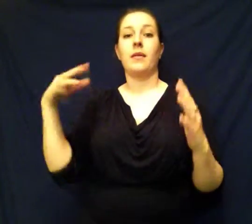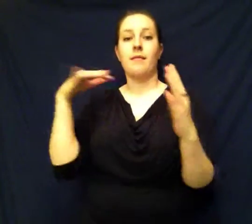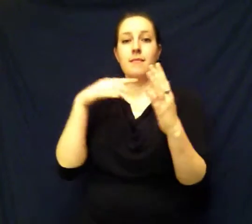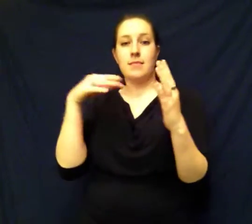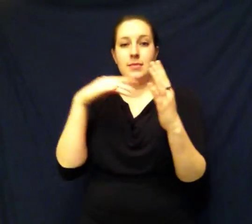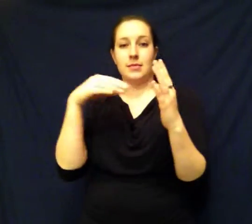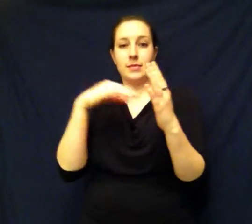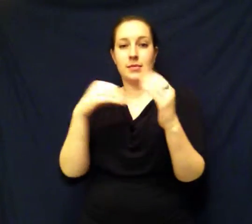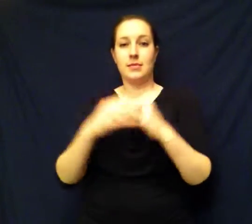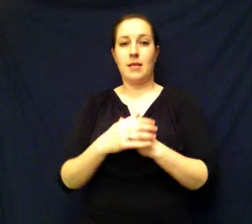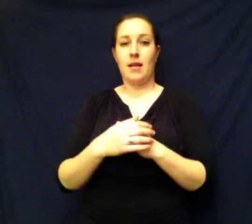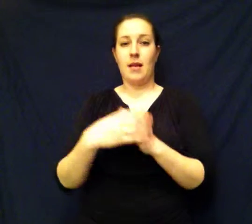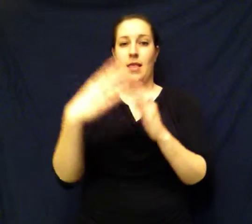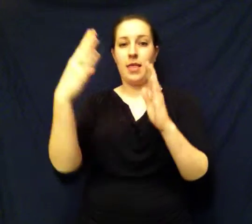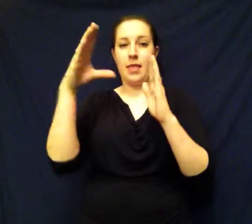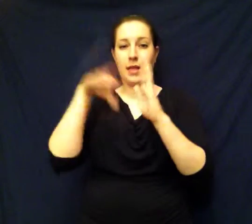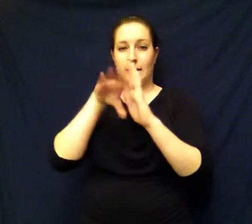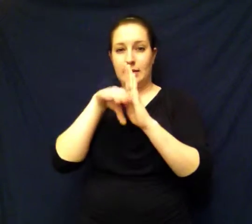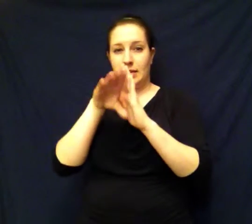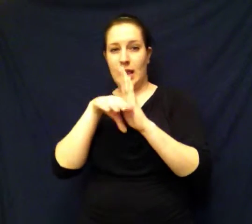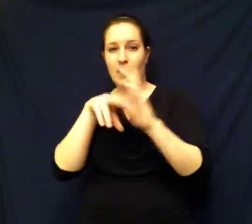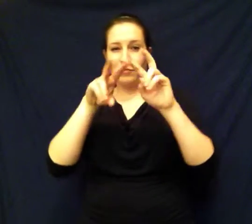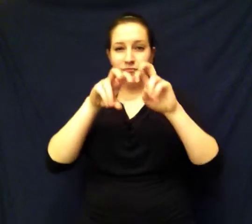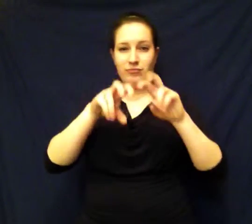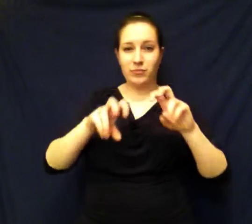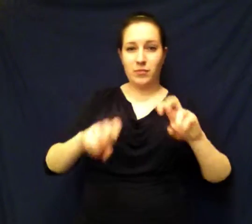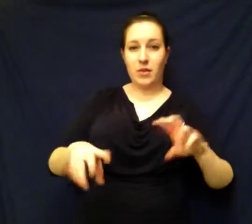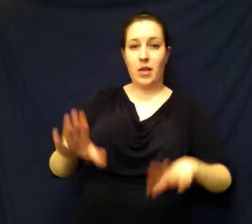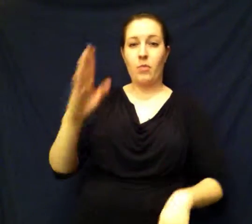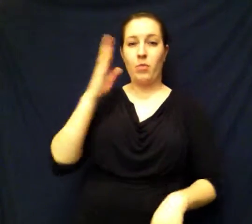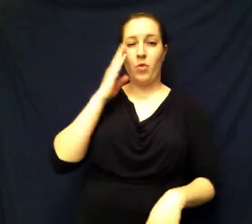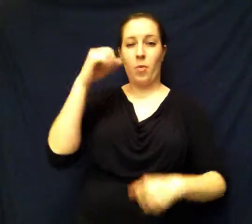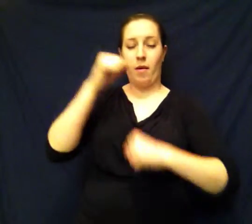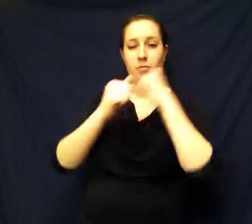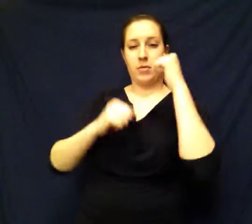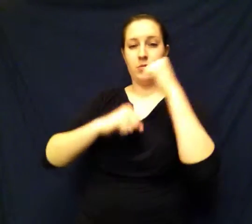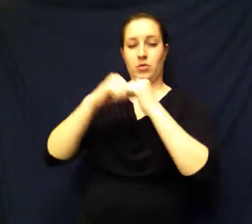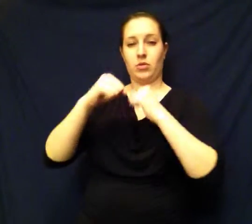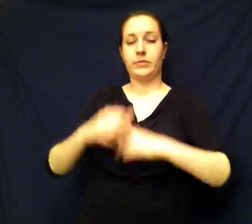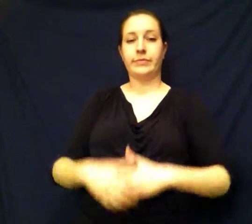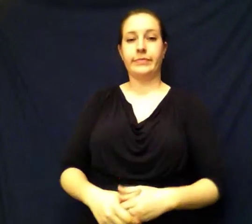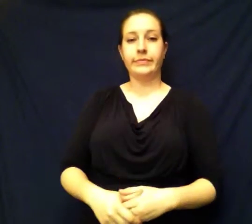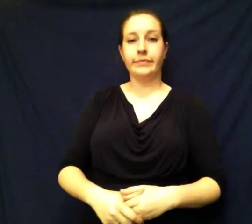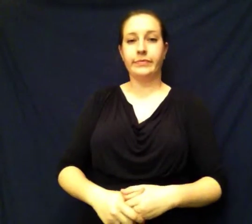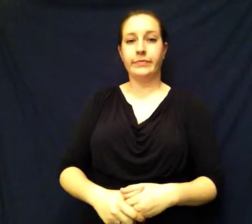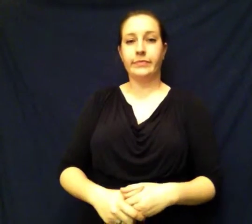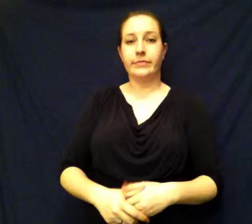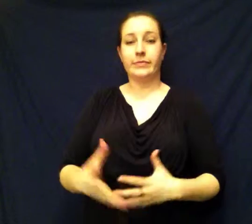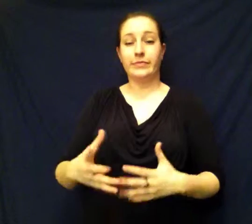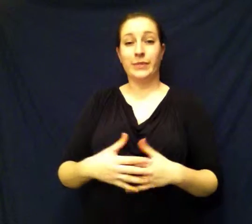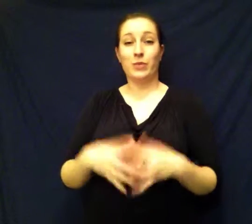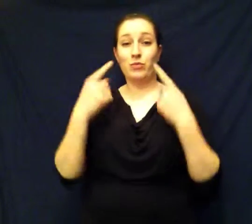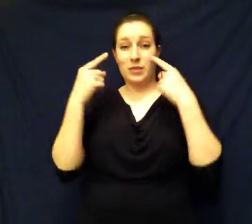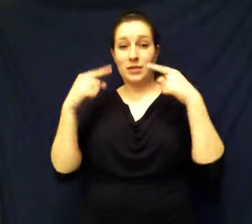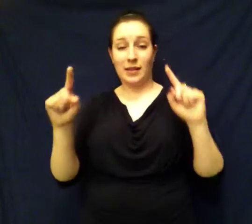try to figure out how that fits into what we know about the construction of the tunnel. So this is a great success. I mean, this is the